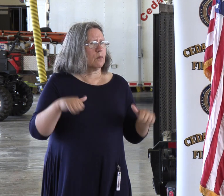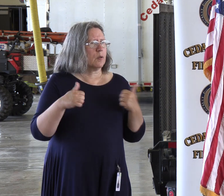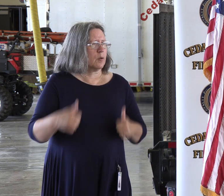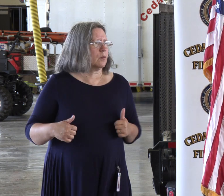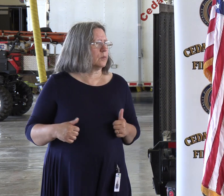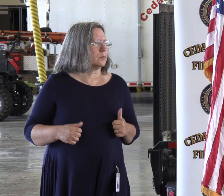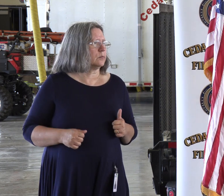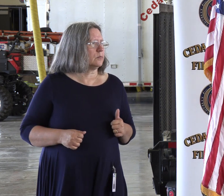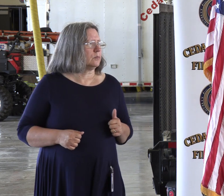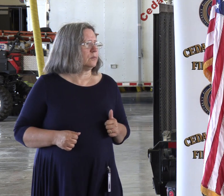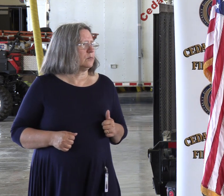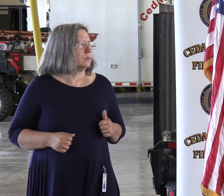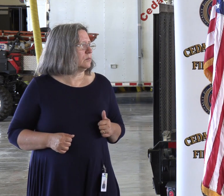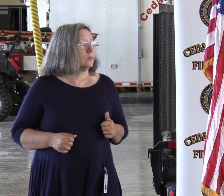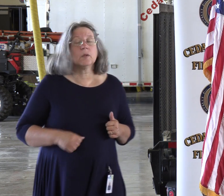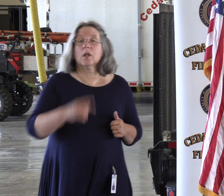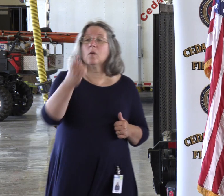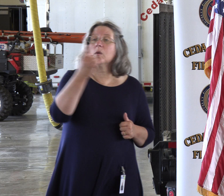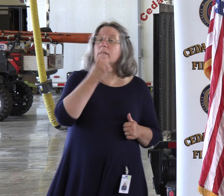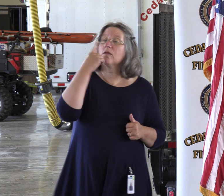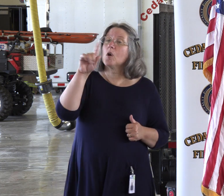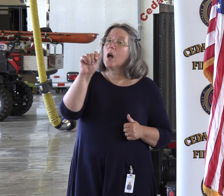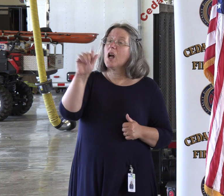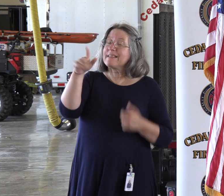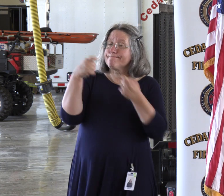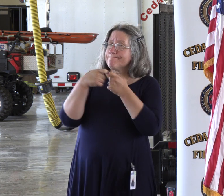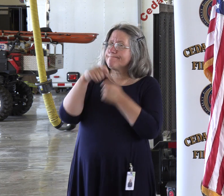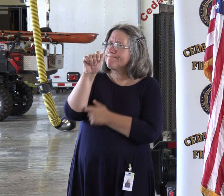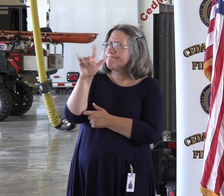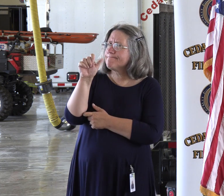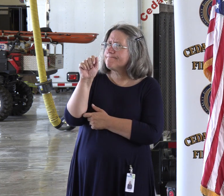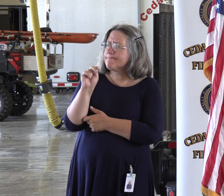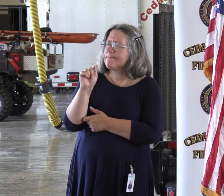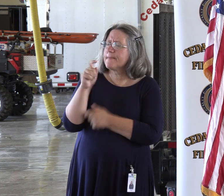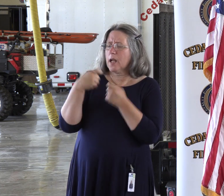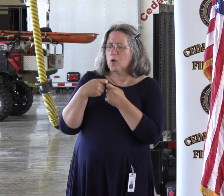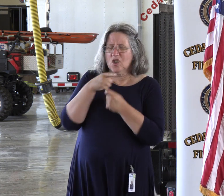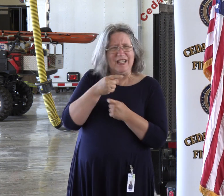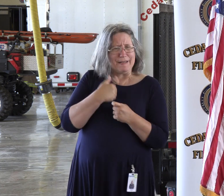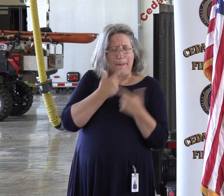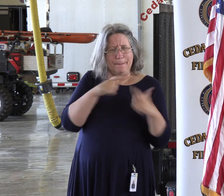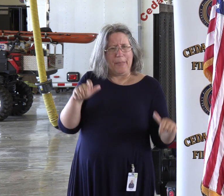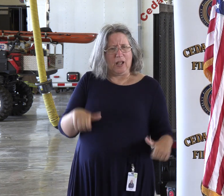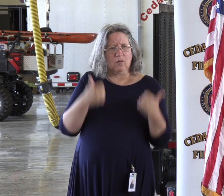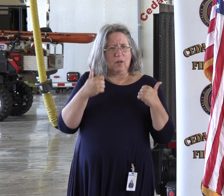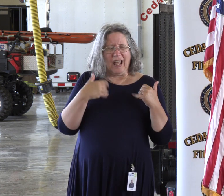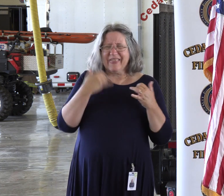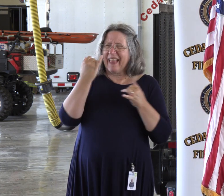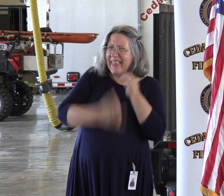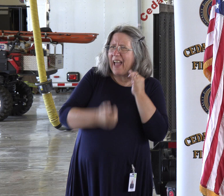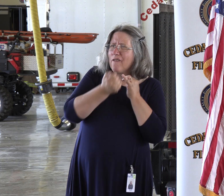final houses? The question was for Linn Energy about what are the main challenges that you're facing with these